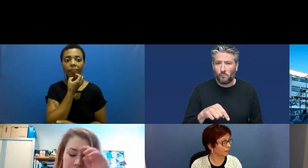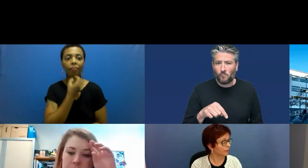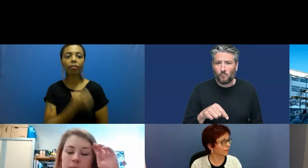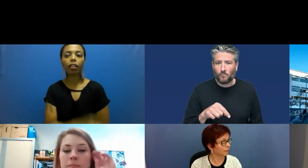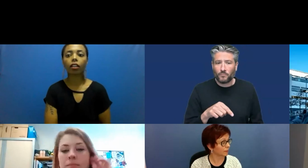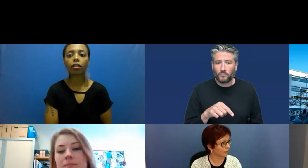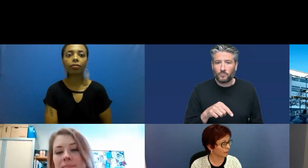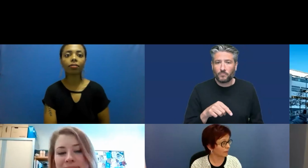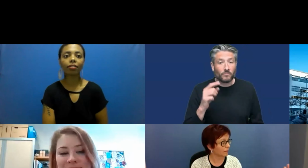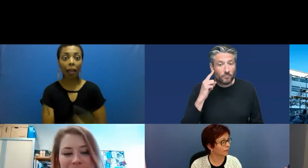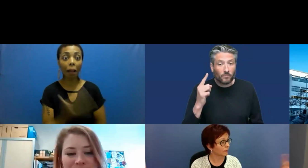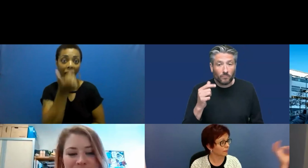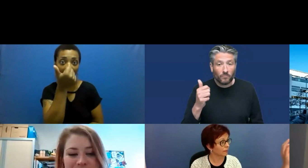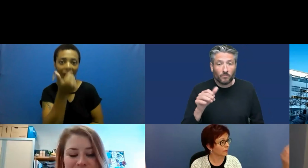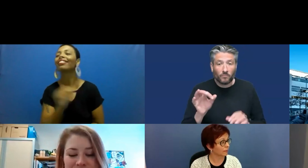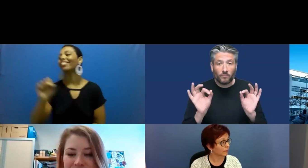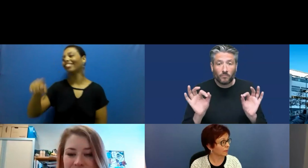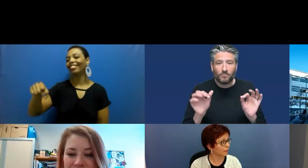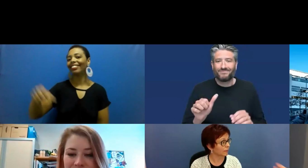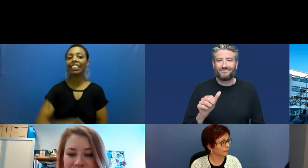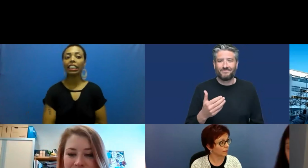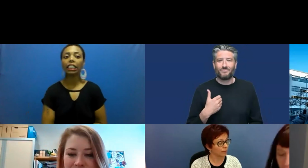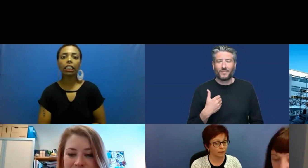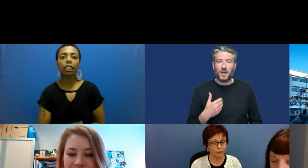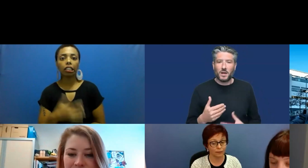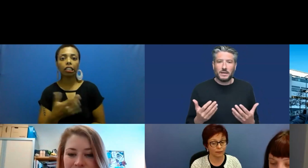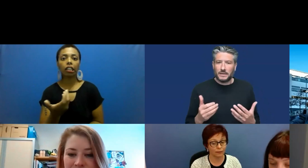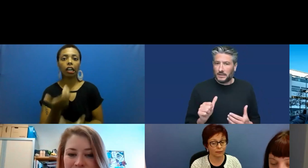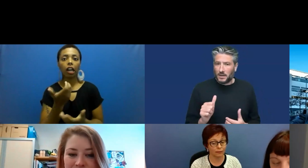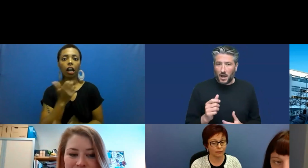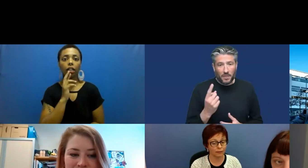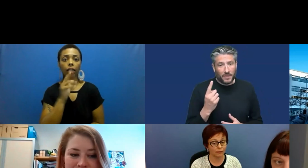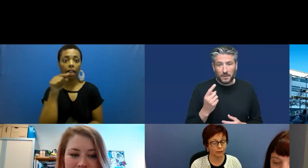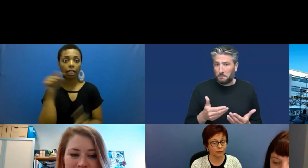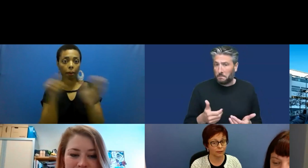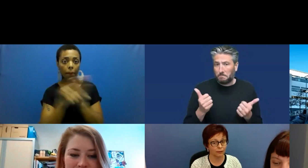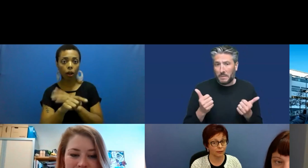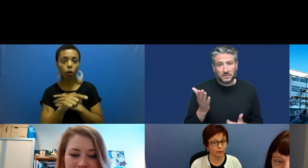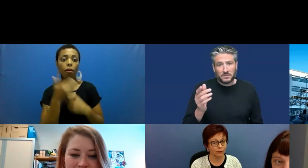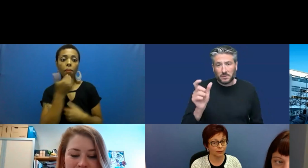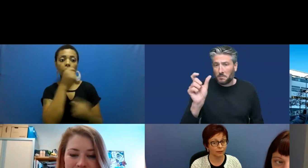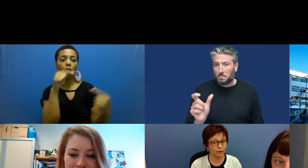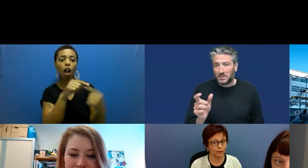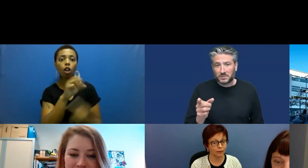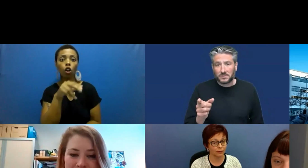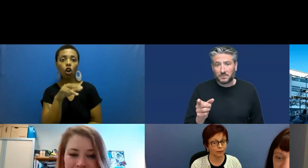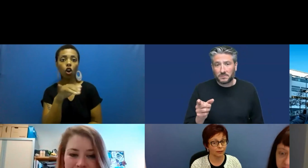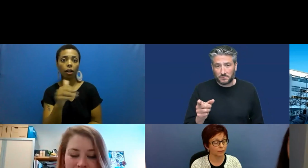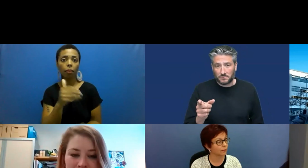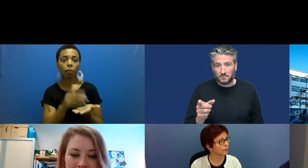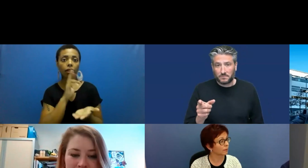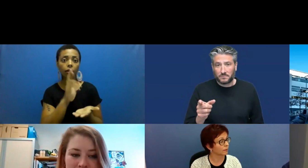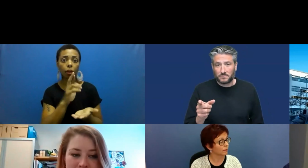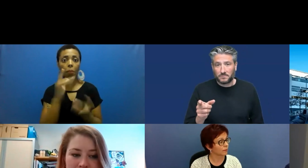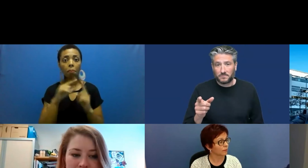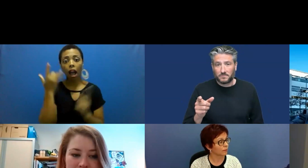Is this better? Yeah. Yeah, I would say this is a question for Sanja to start with, but I'm not sure if she's ready.